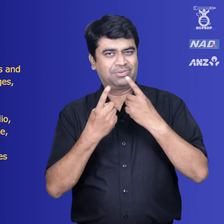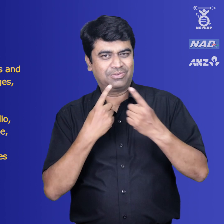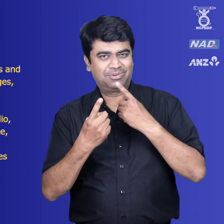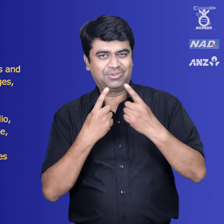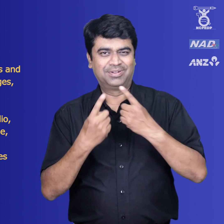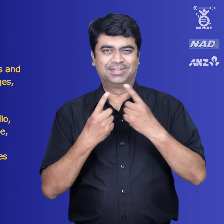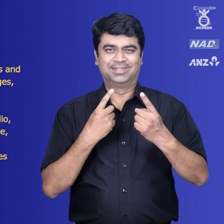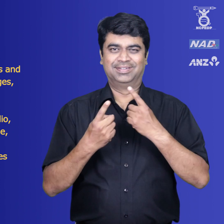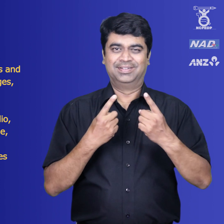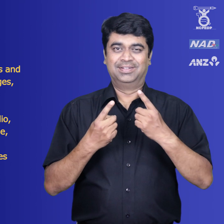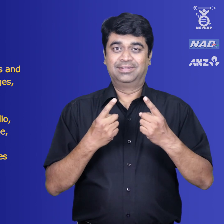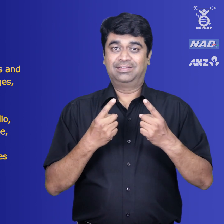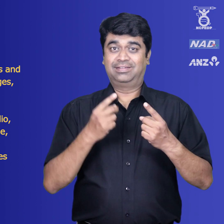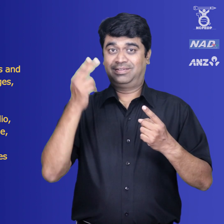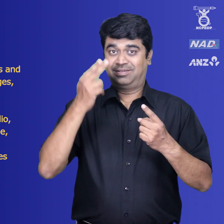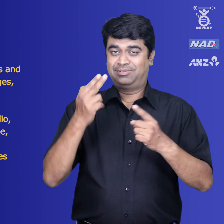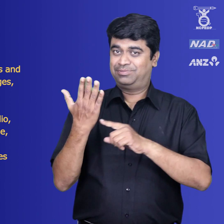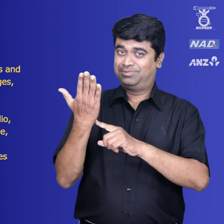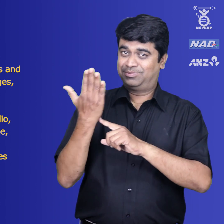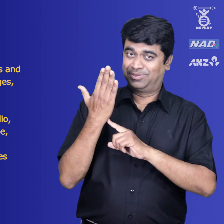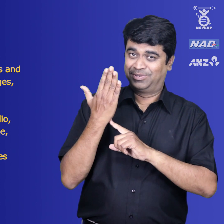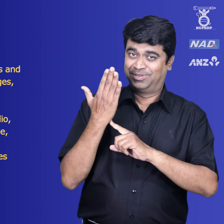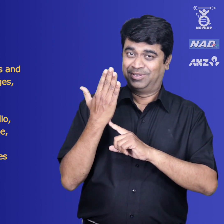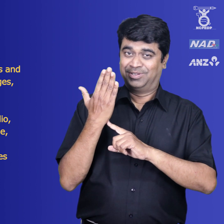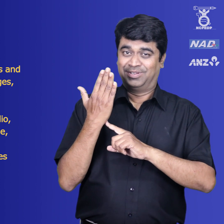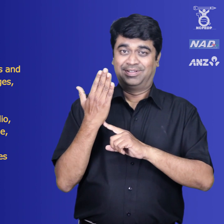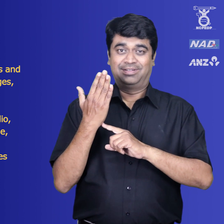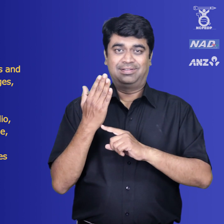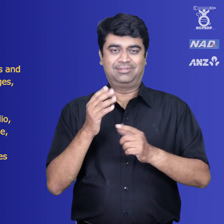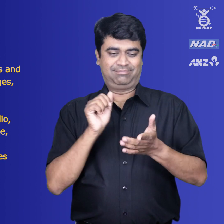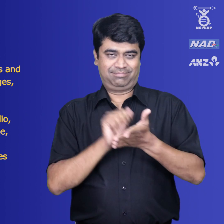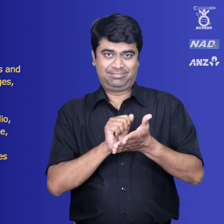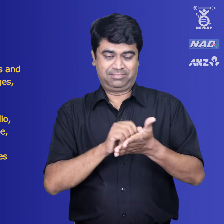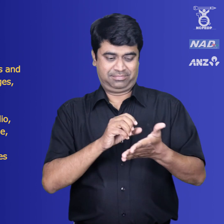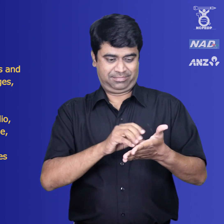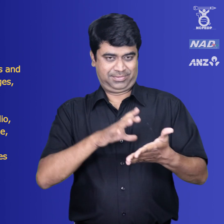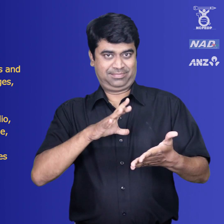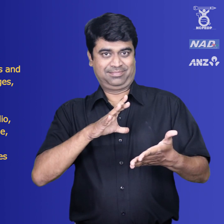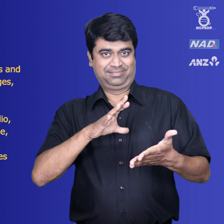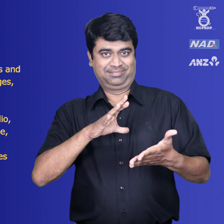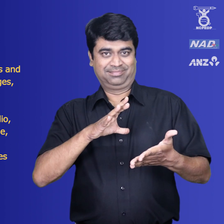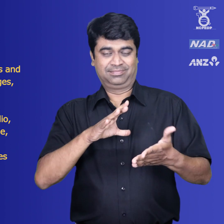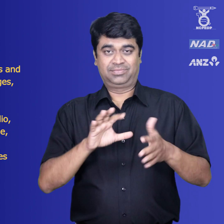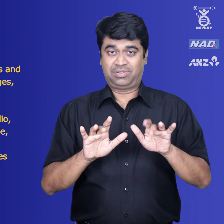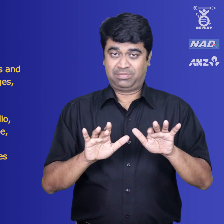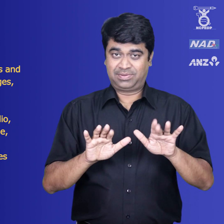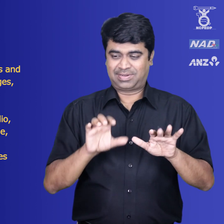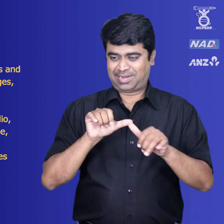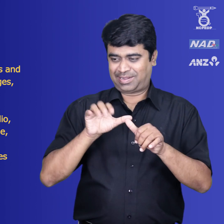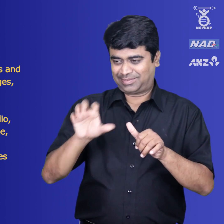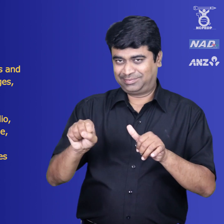of text, braille, tactile communication, signs, large